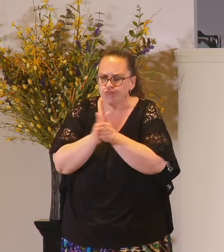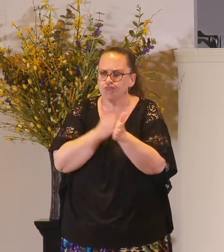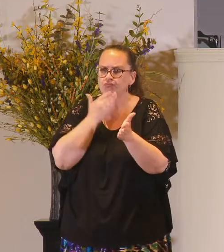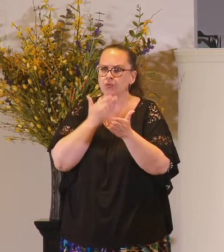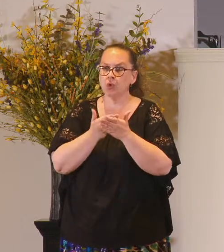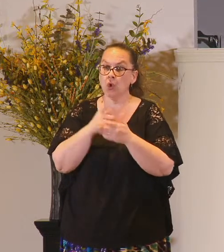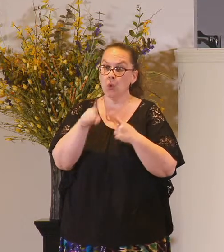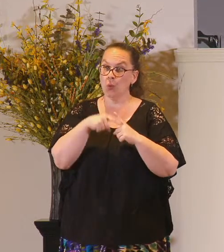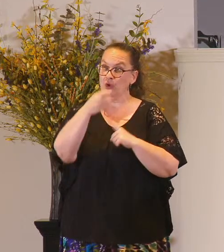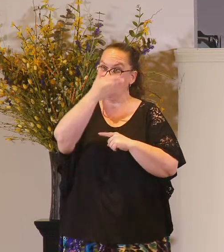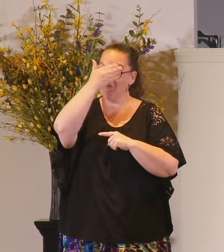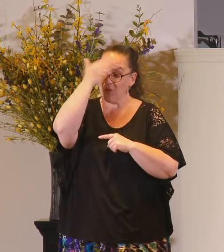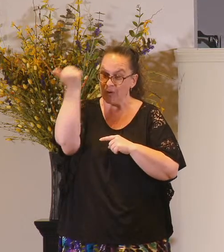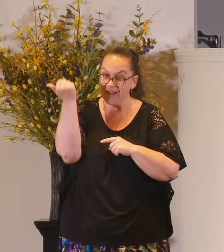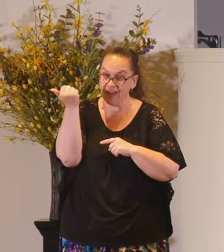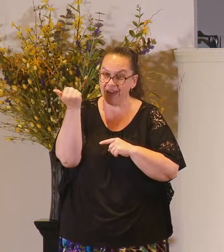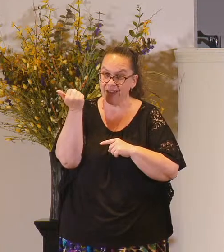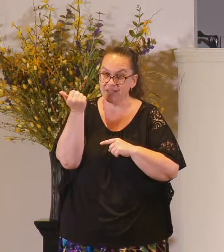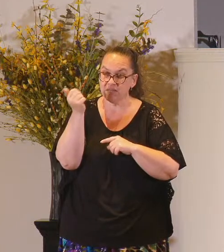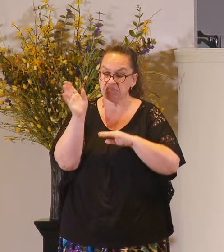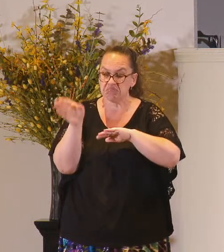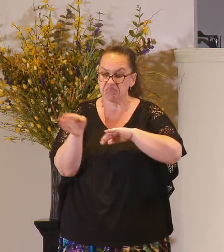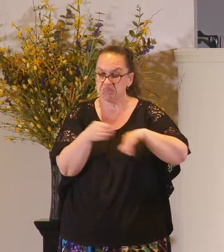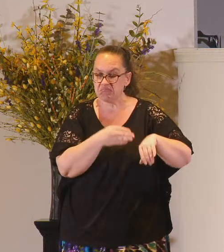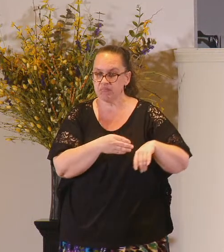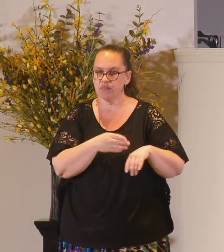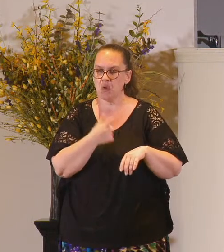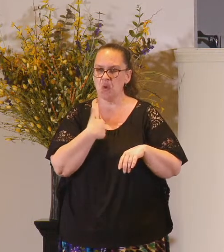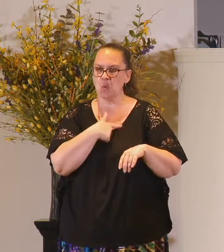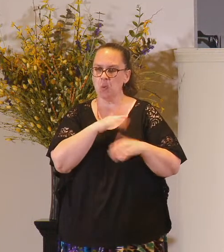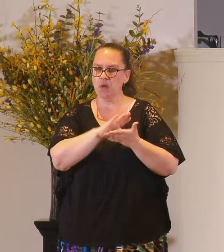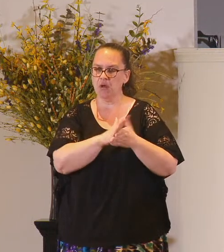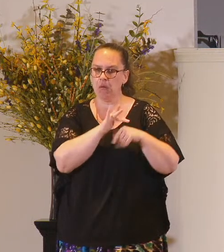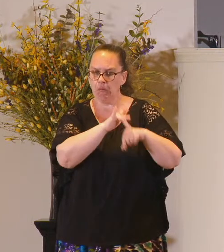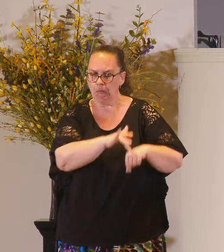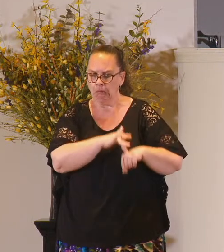that, we get too preoccupied with stuff.